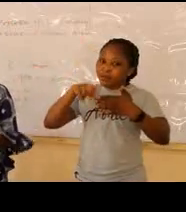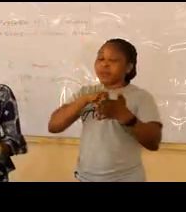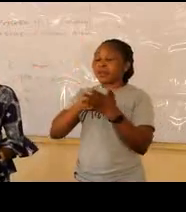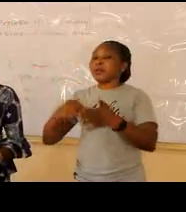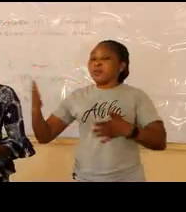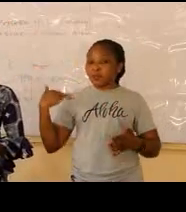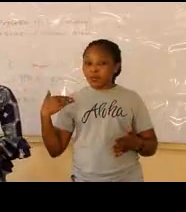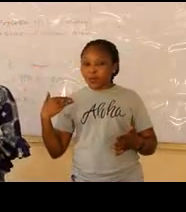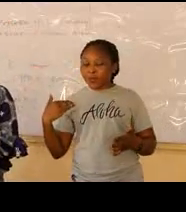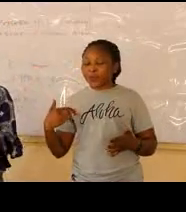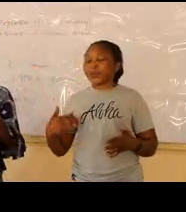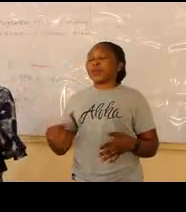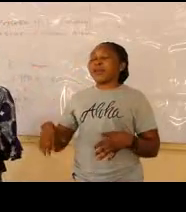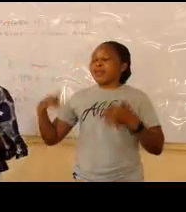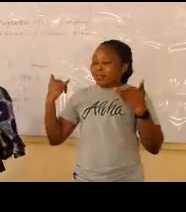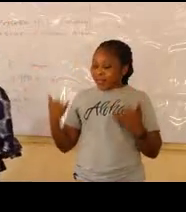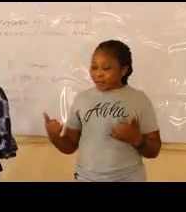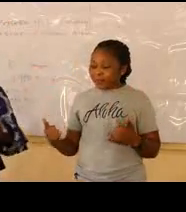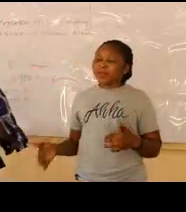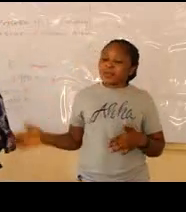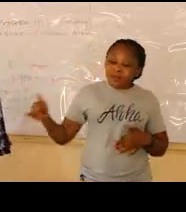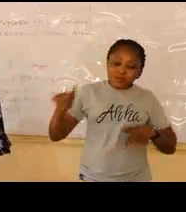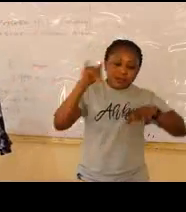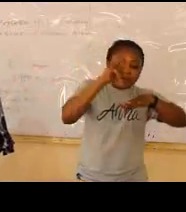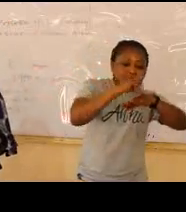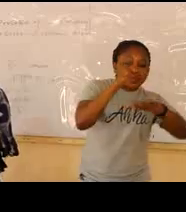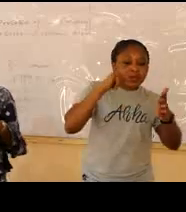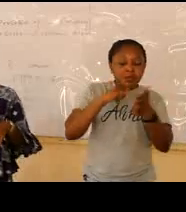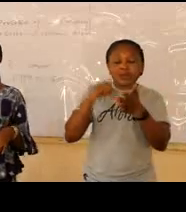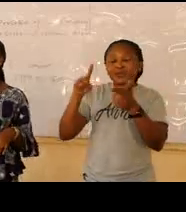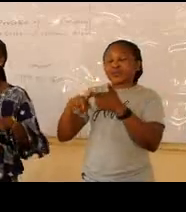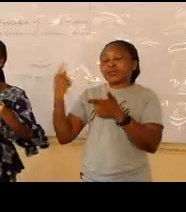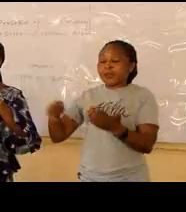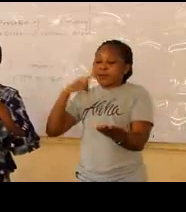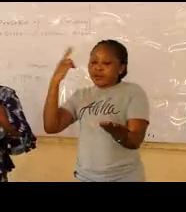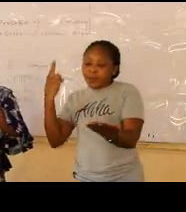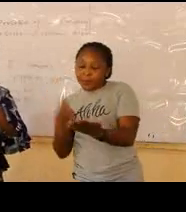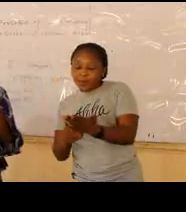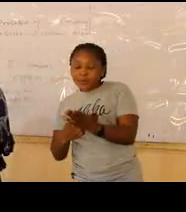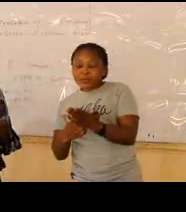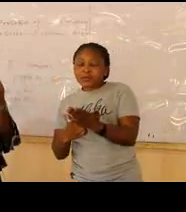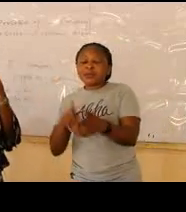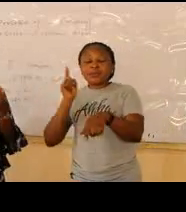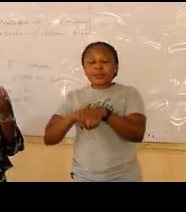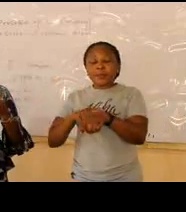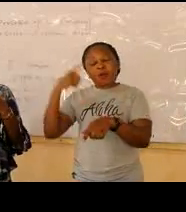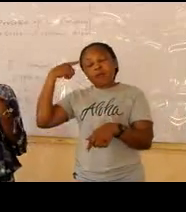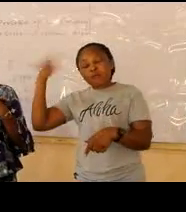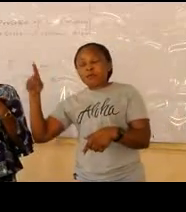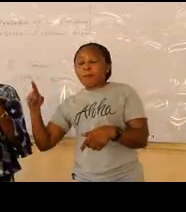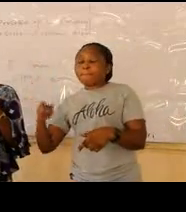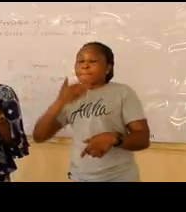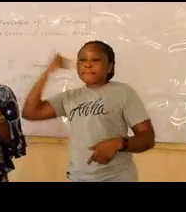So what they do here is what? They now send it to the report stage for better discussions